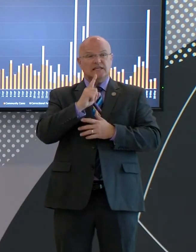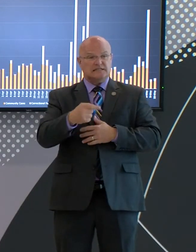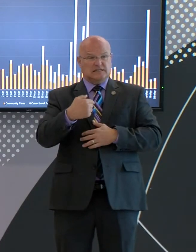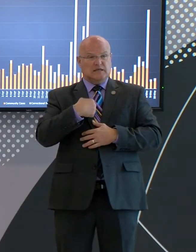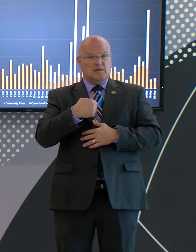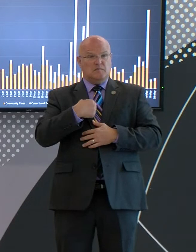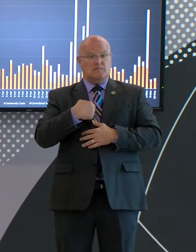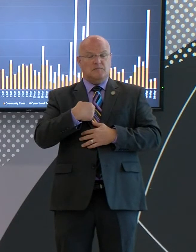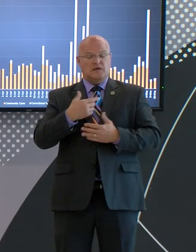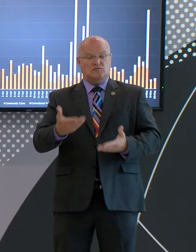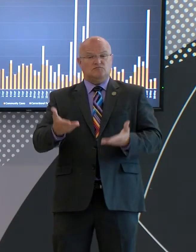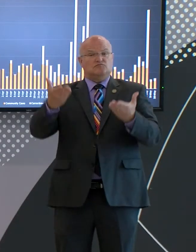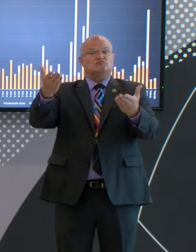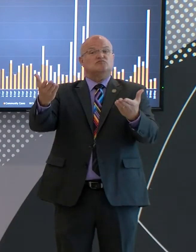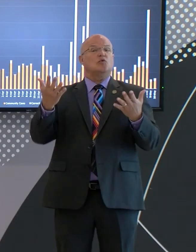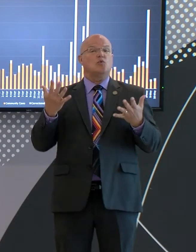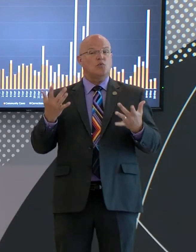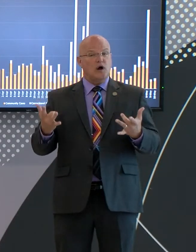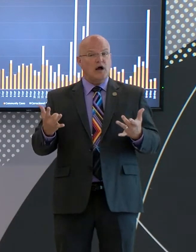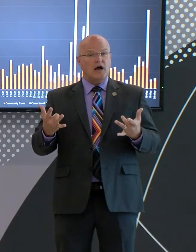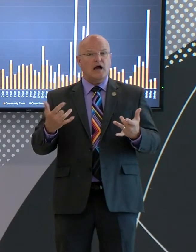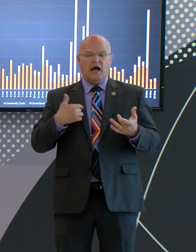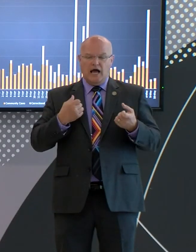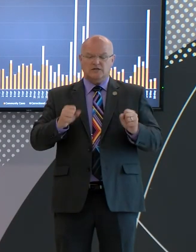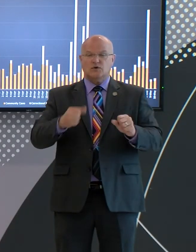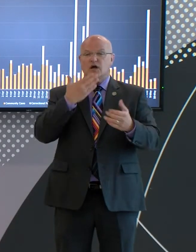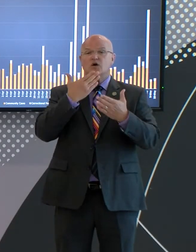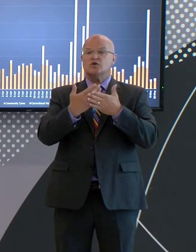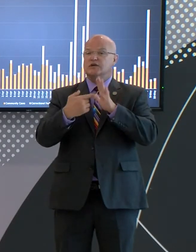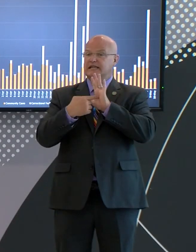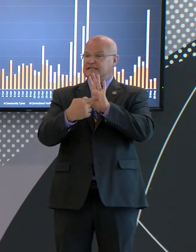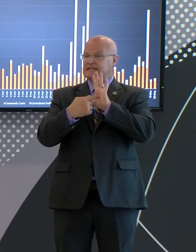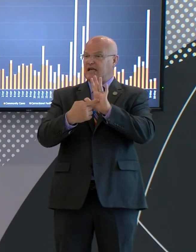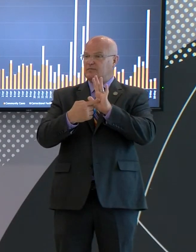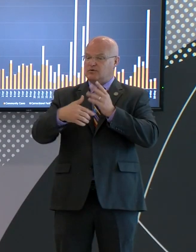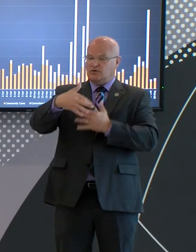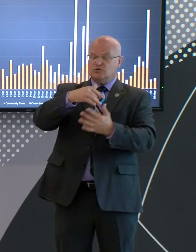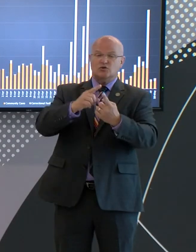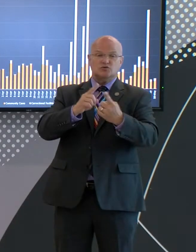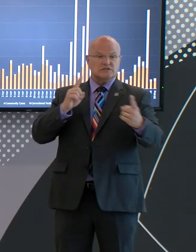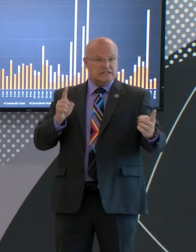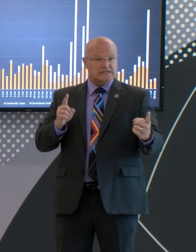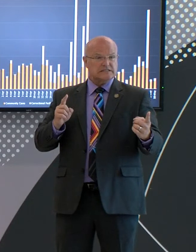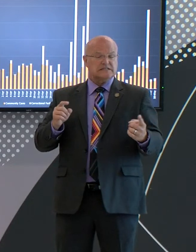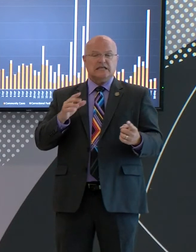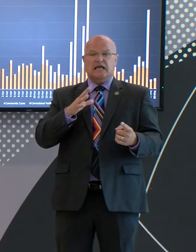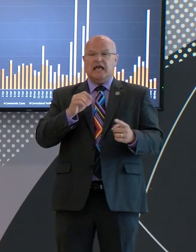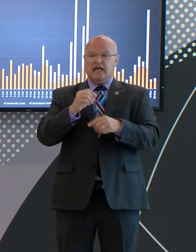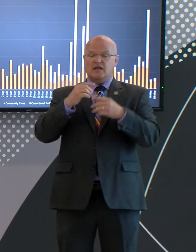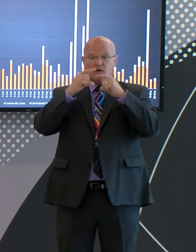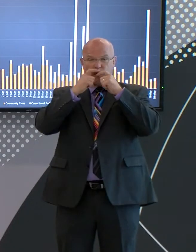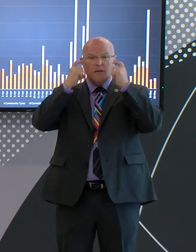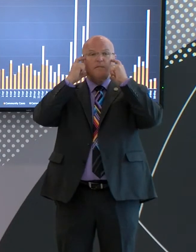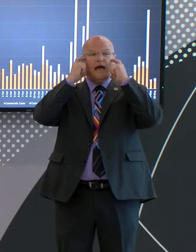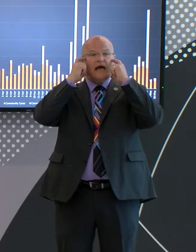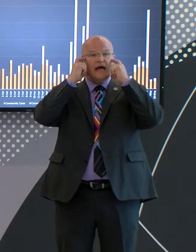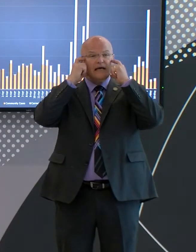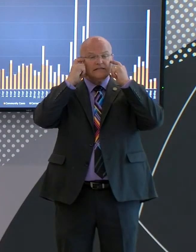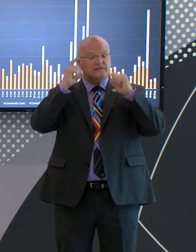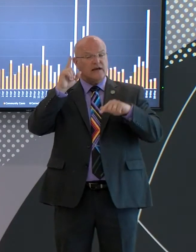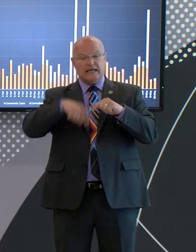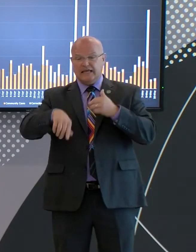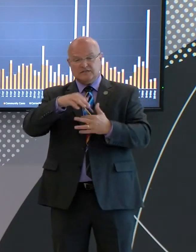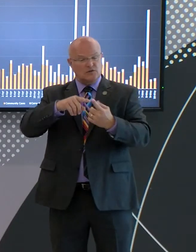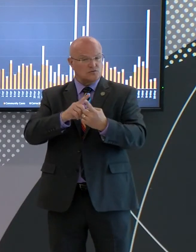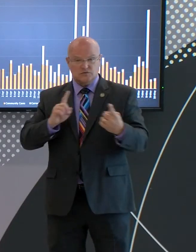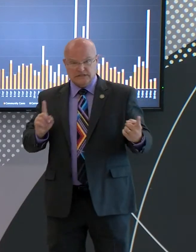me raising it because I try to set a good example in social distancing and wearing a mask when you cannot